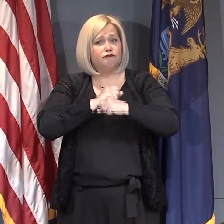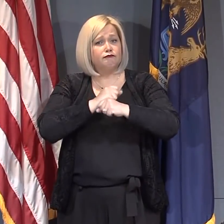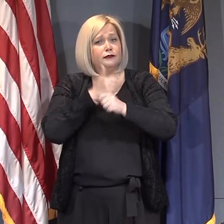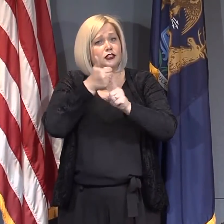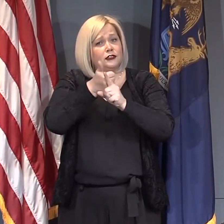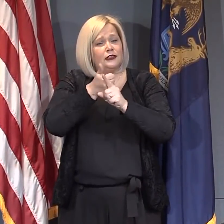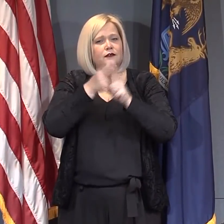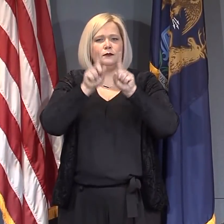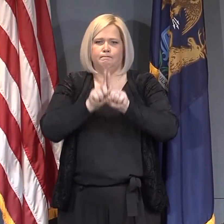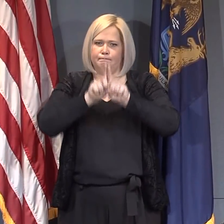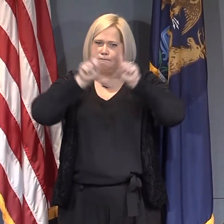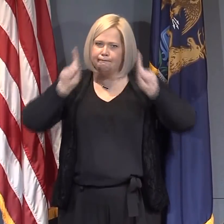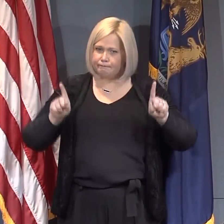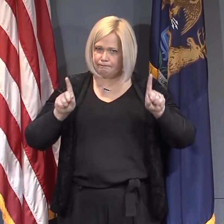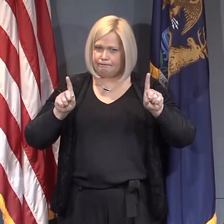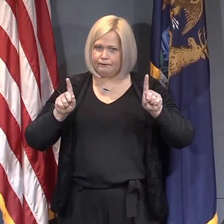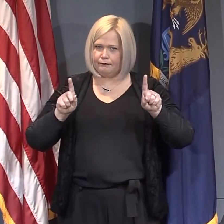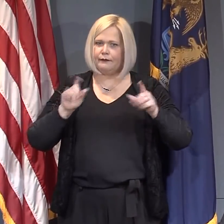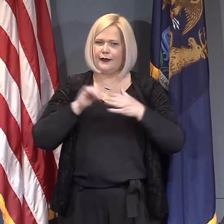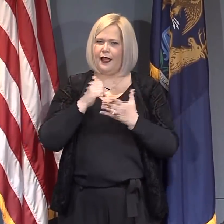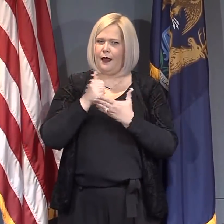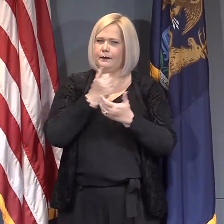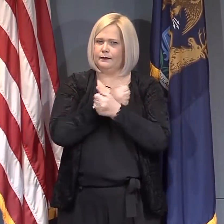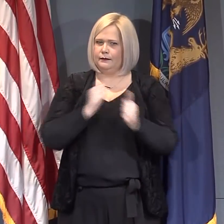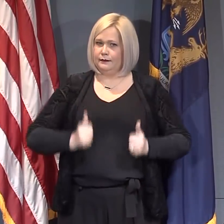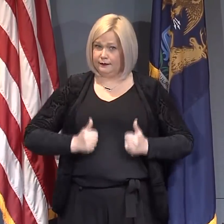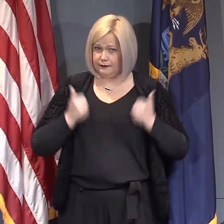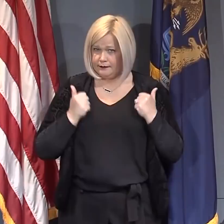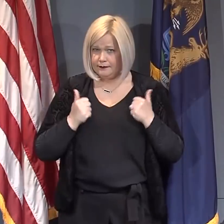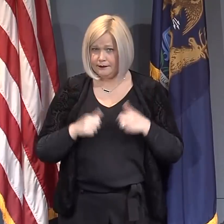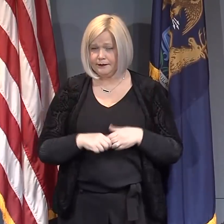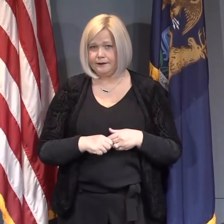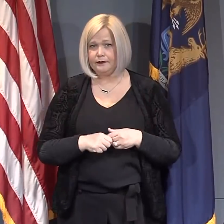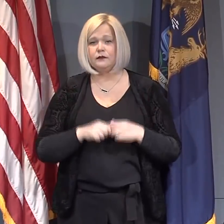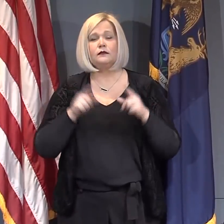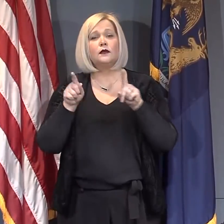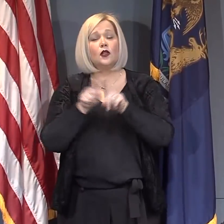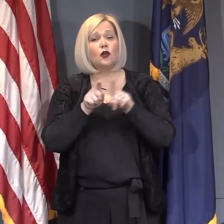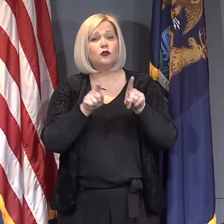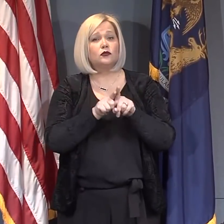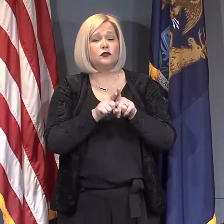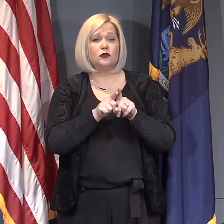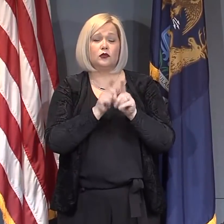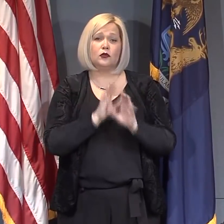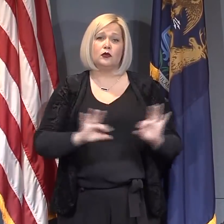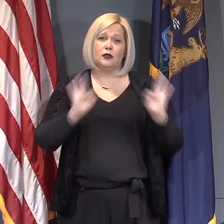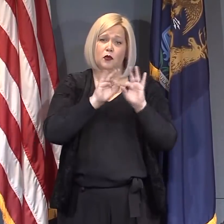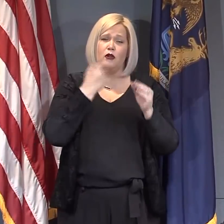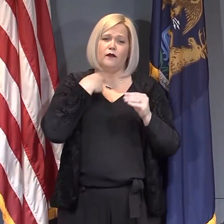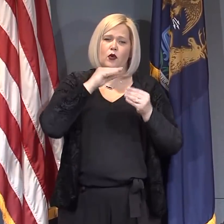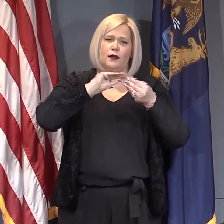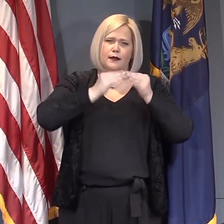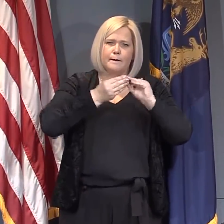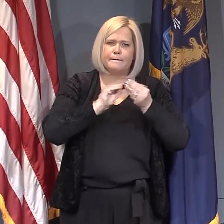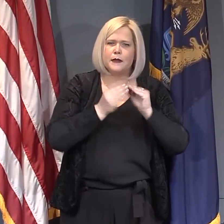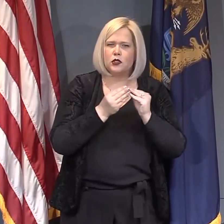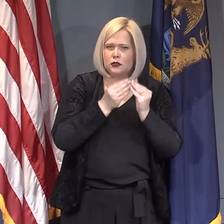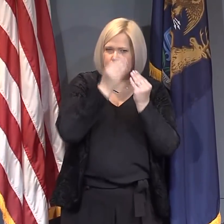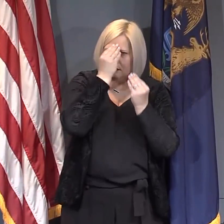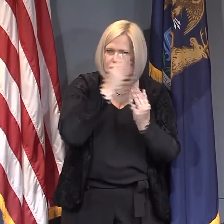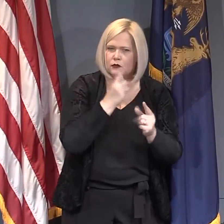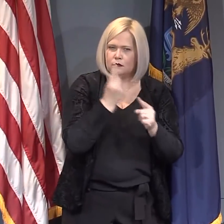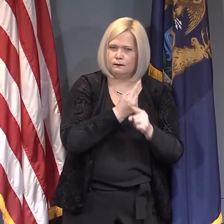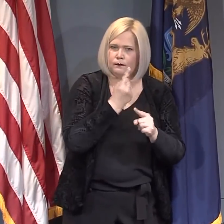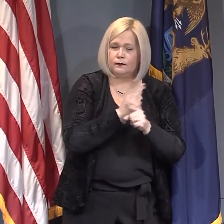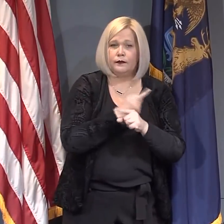from spreading and to save lives. We also know how important data is in this response and making sure the